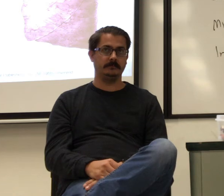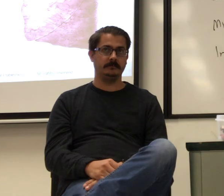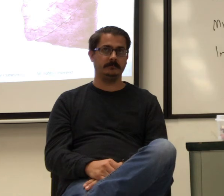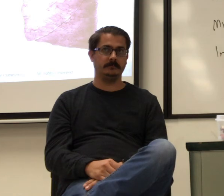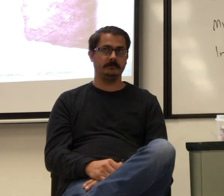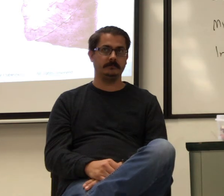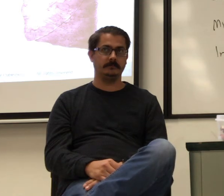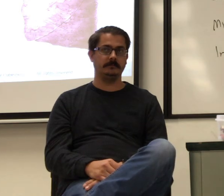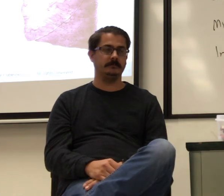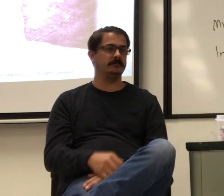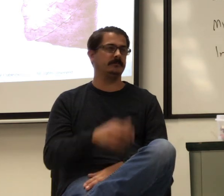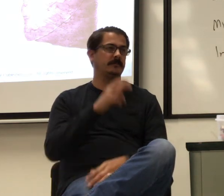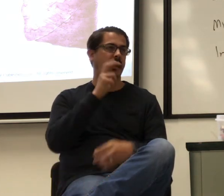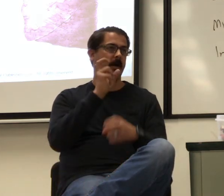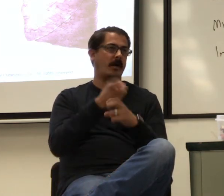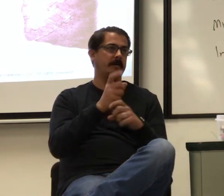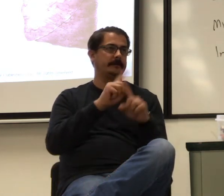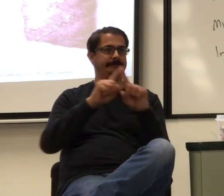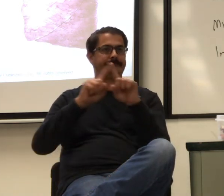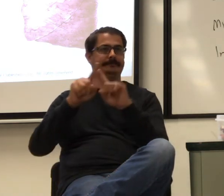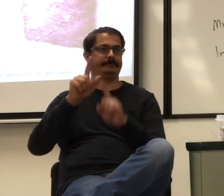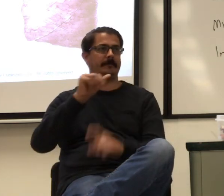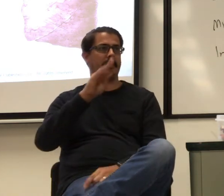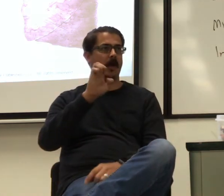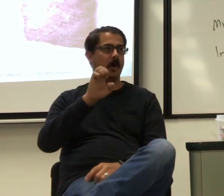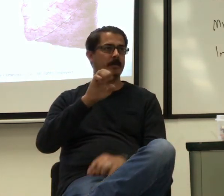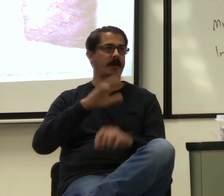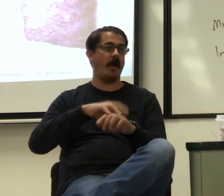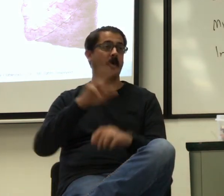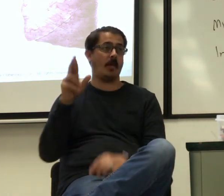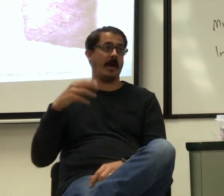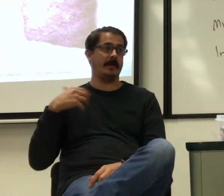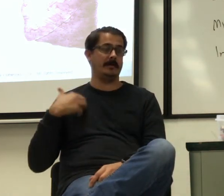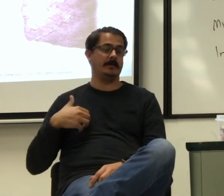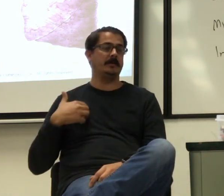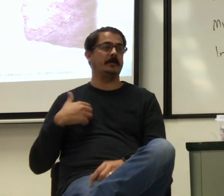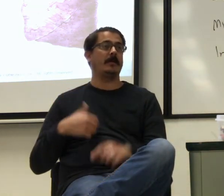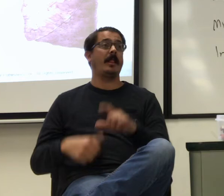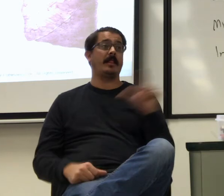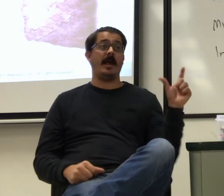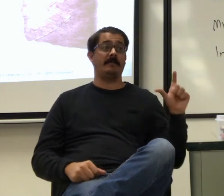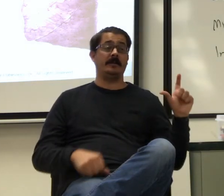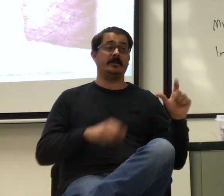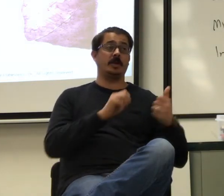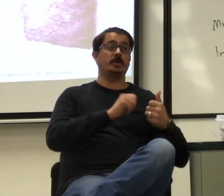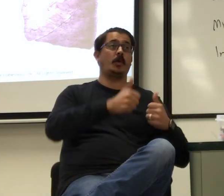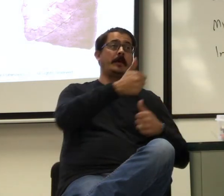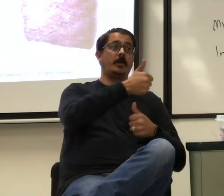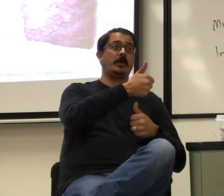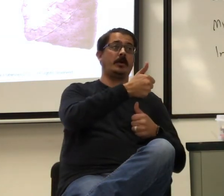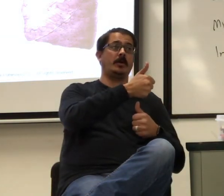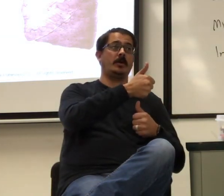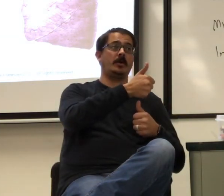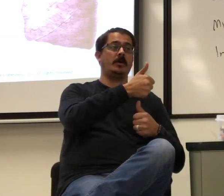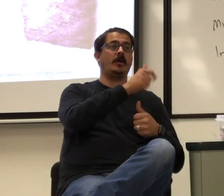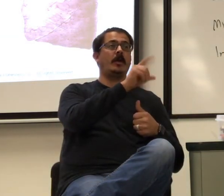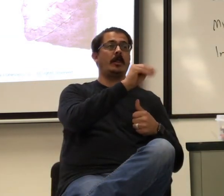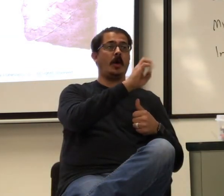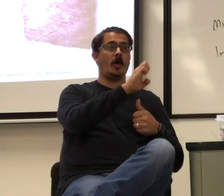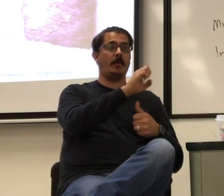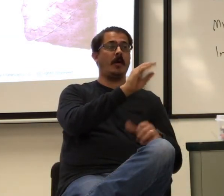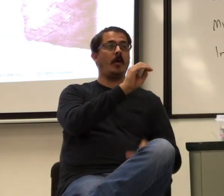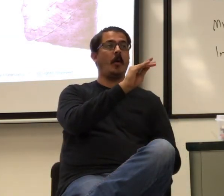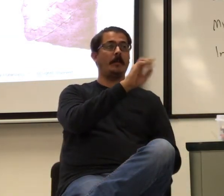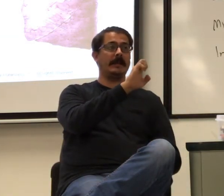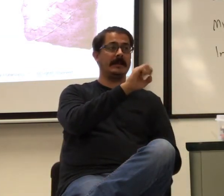So that's not too hard, just the lobes of the lung on the right. But on the left, it's just superior and oblique. So superior lobe, oblique